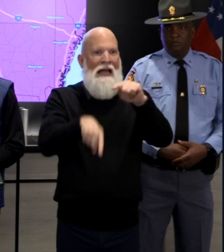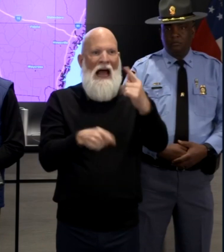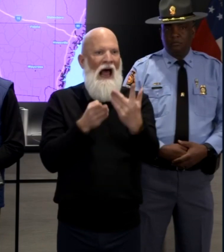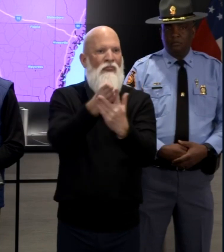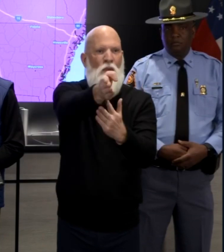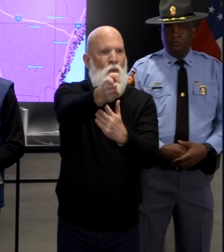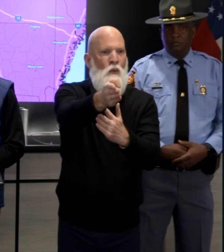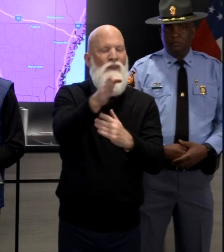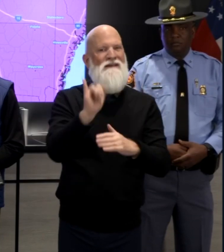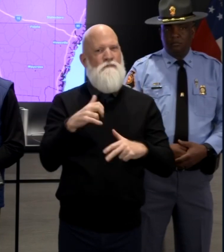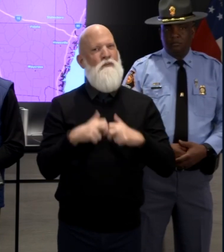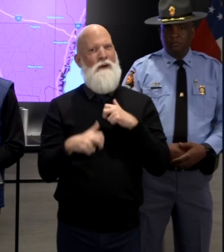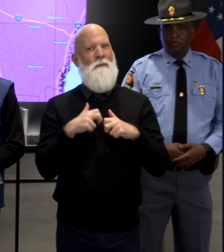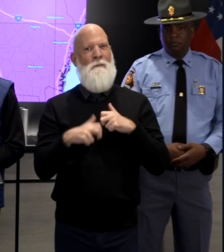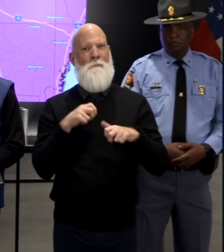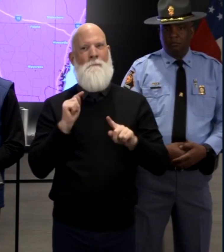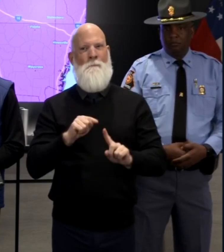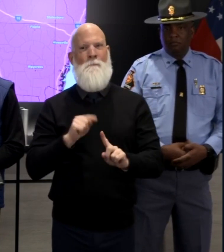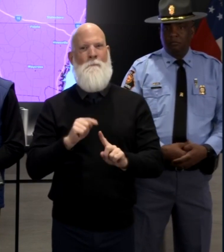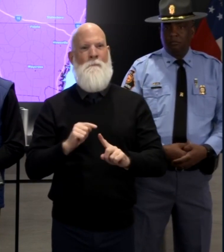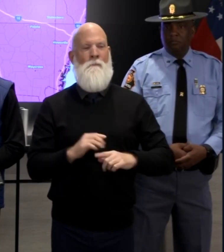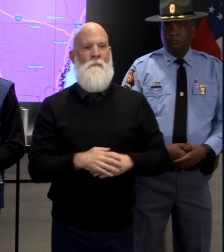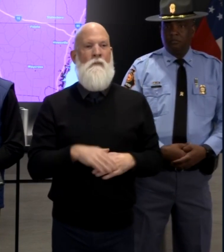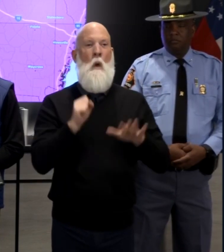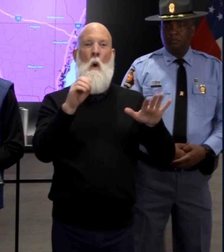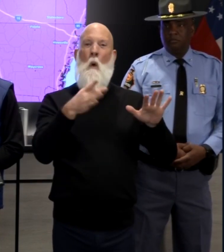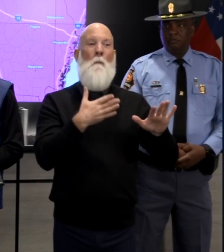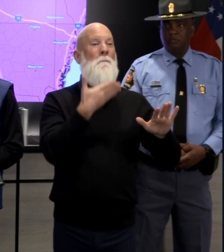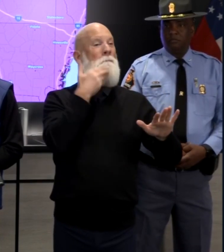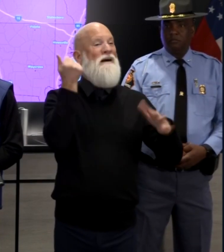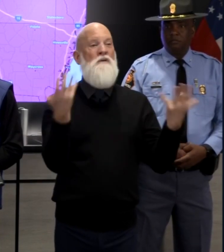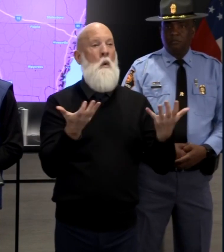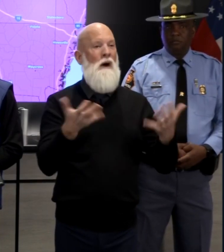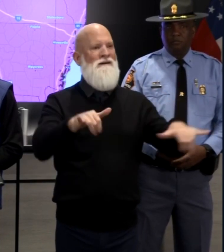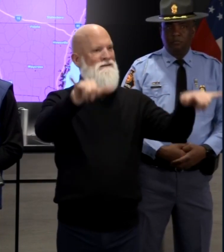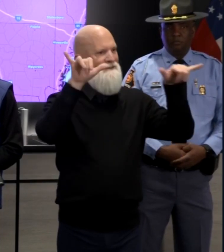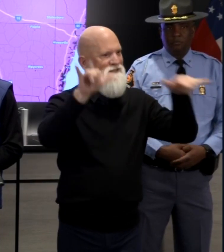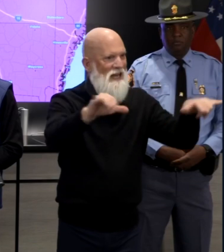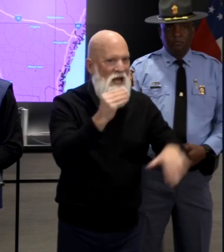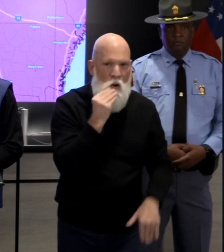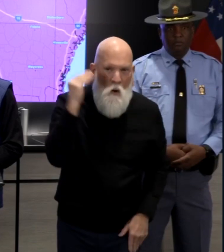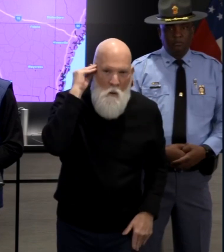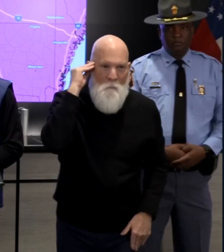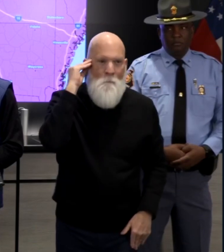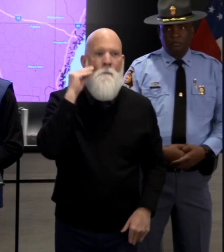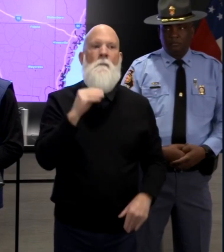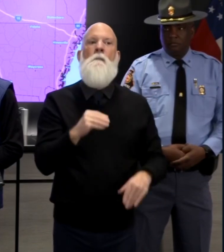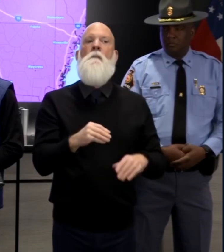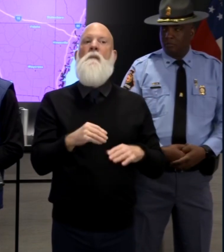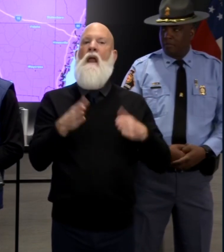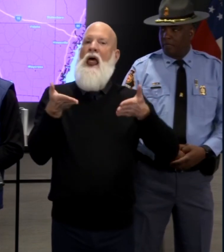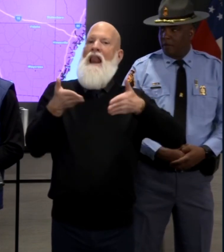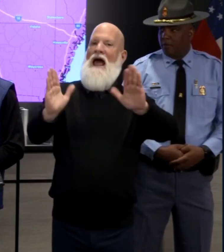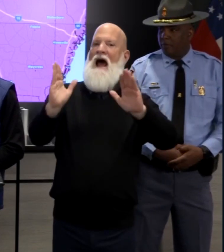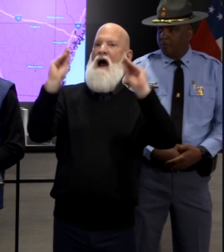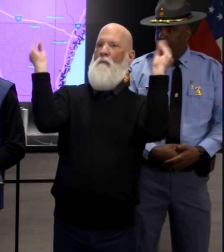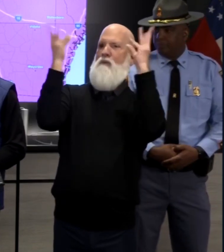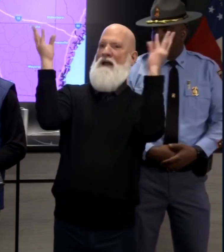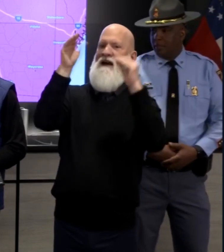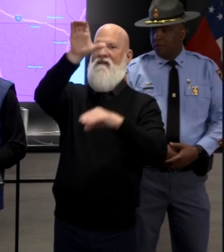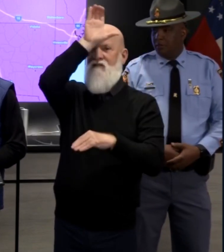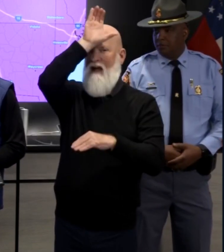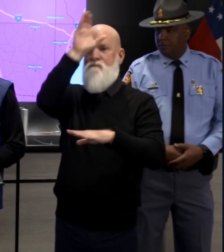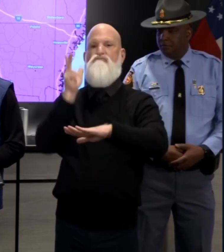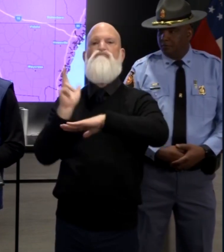the room that they need to do their work on the roads, but also stay off so that first responders can get where they need to be. And I think there's a really good point